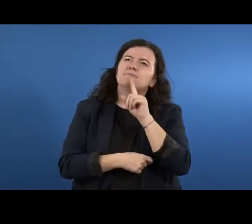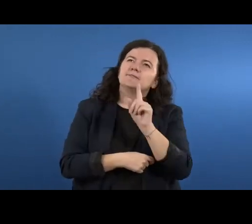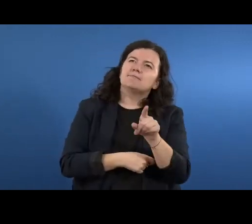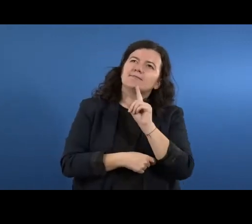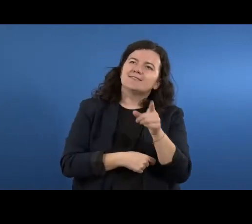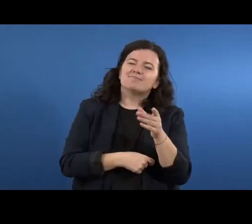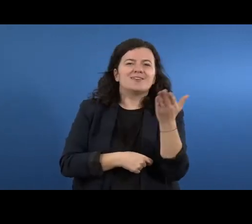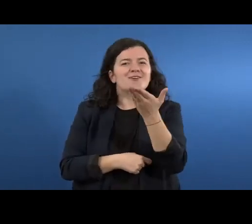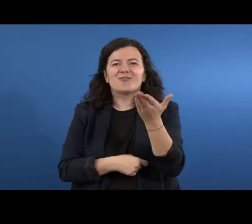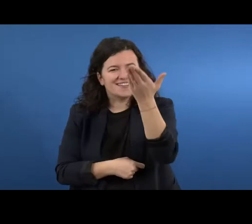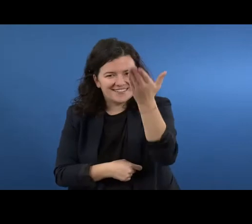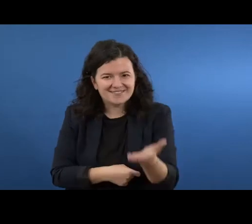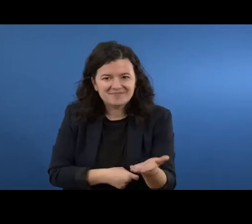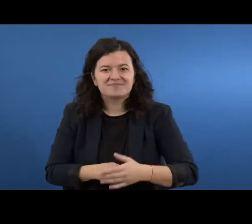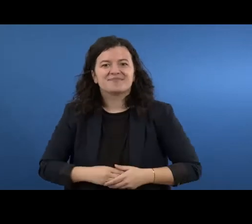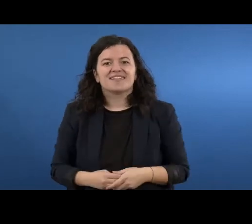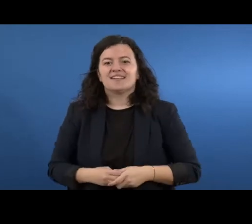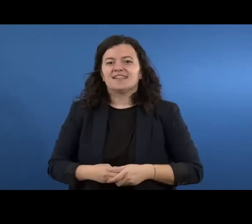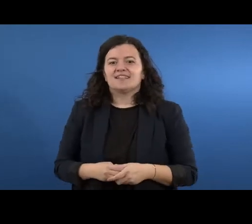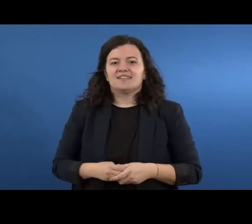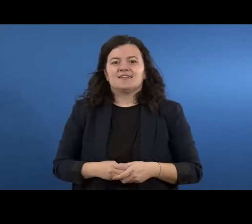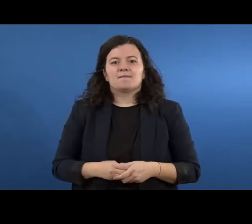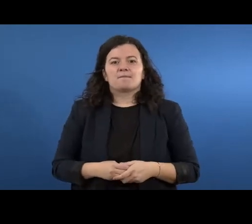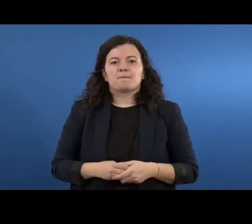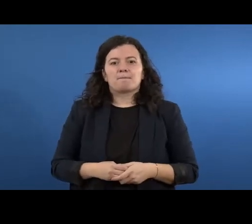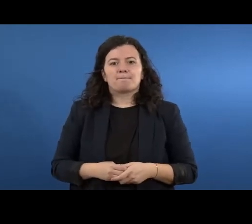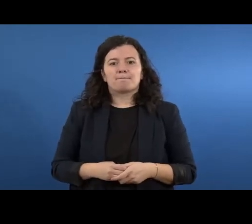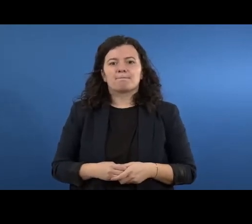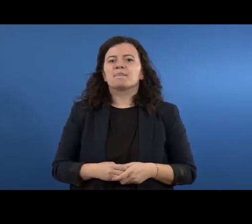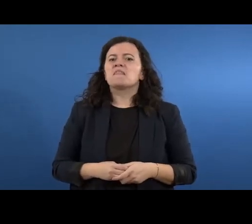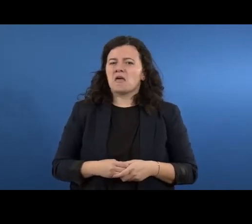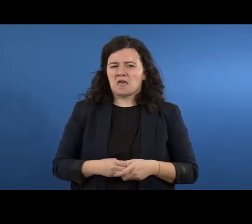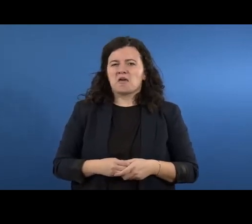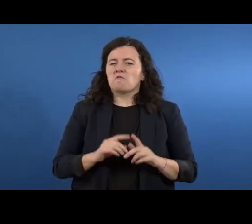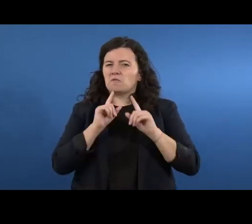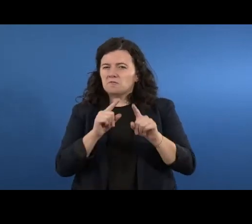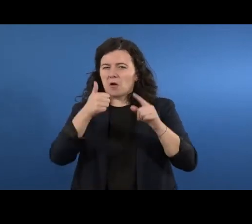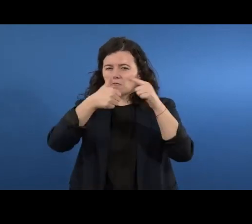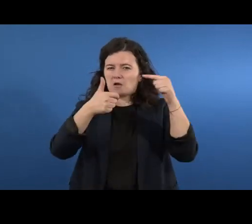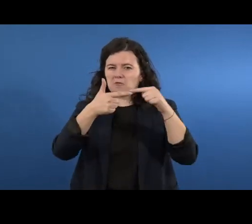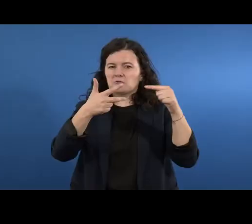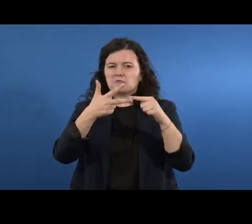And we see it's a more balanced,